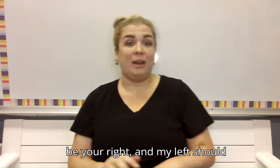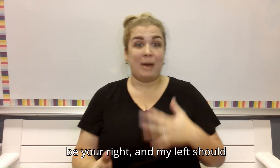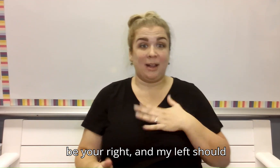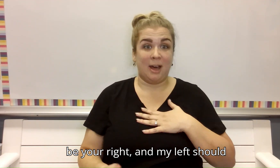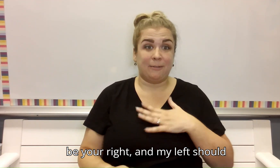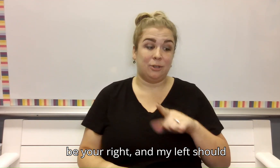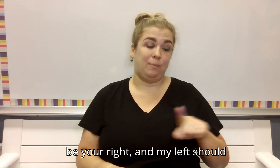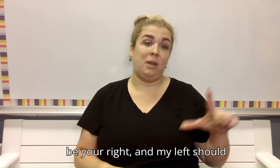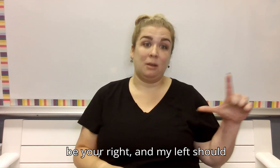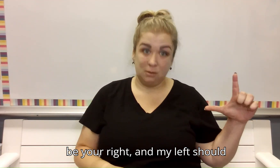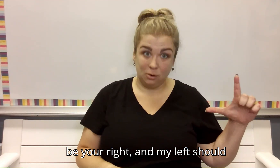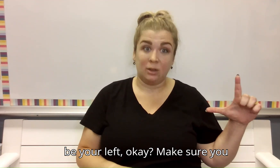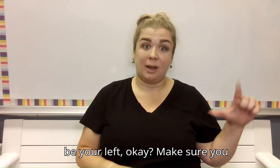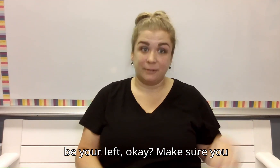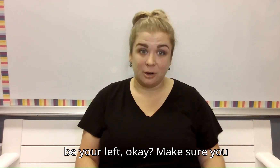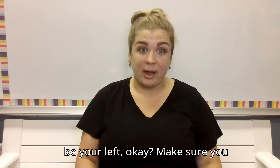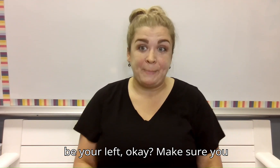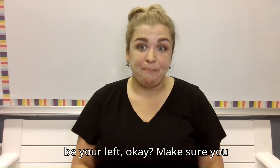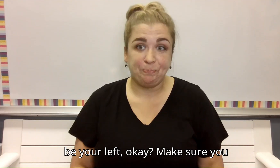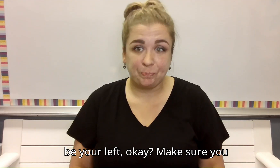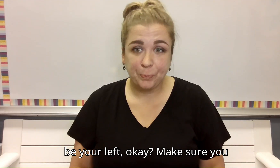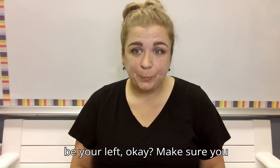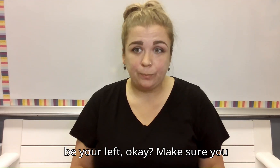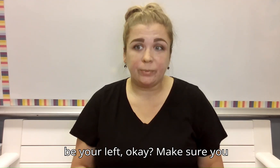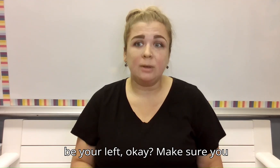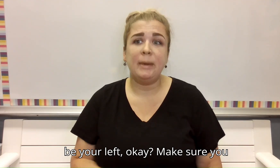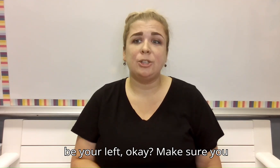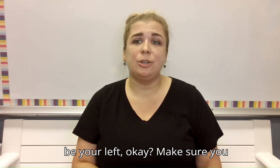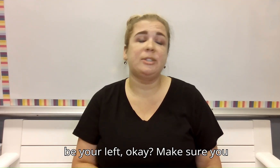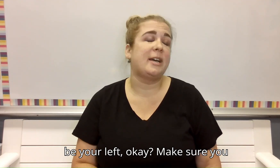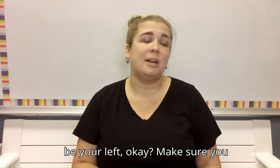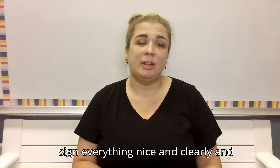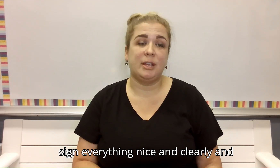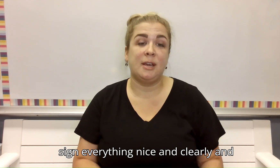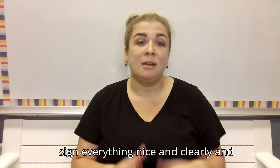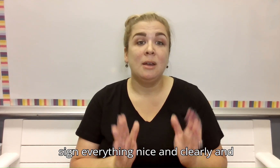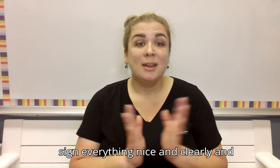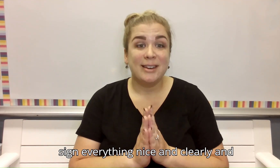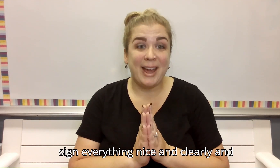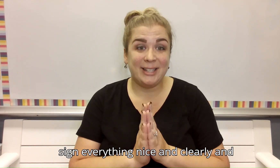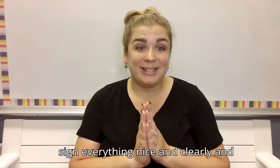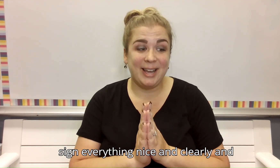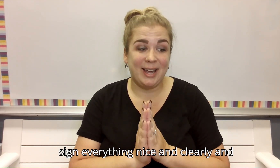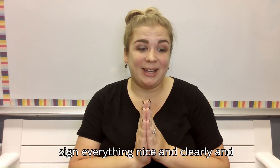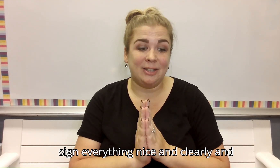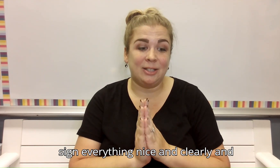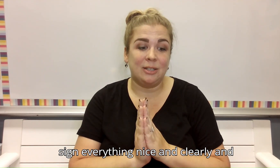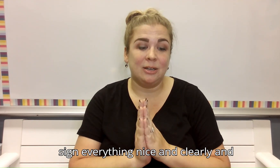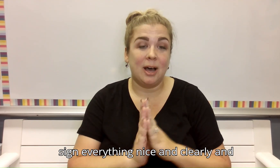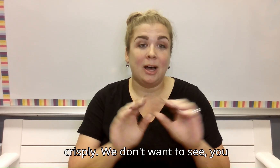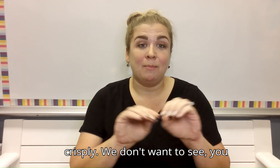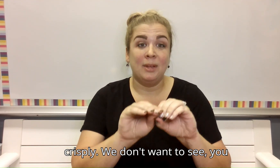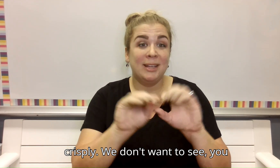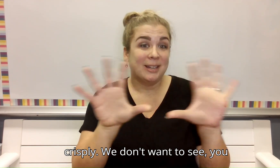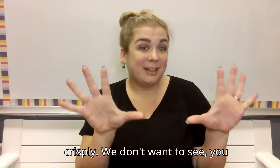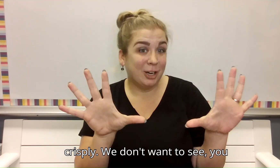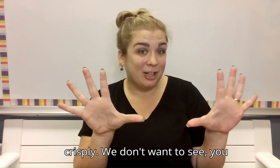my left should be your left. Okay. Make sure you sign everything nice and clearly